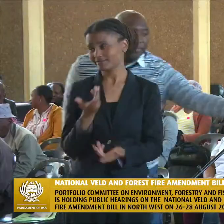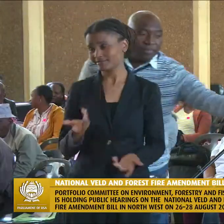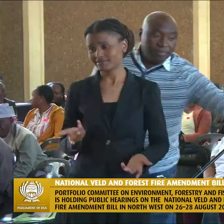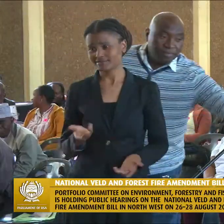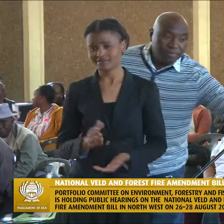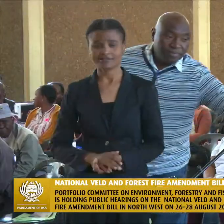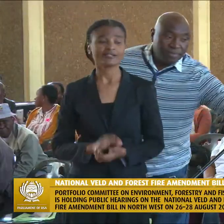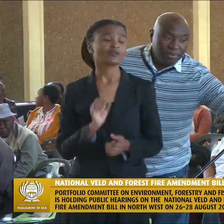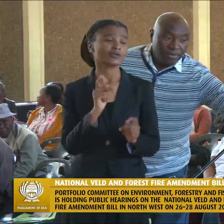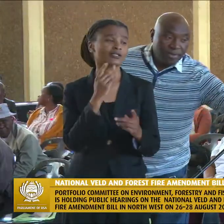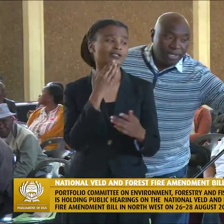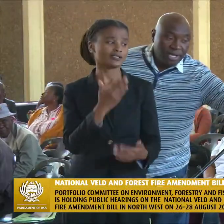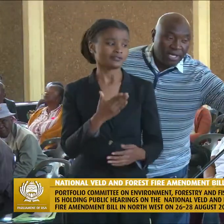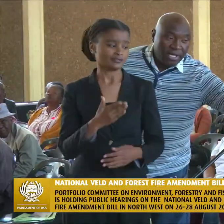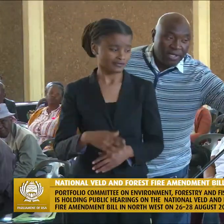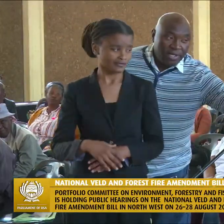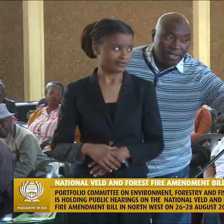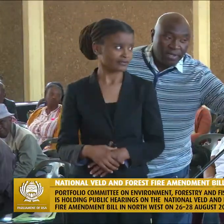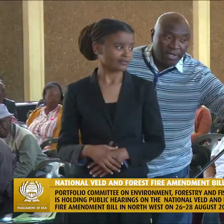okay thank you